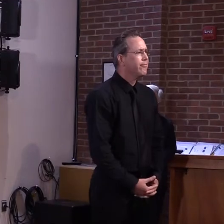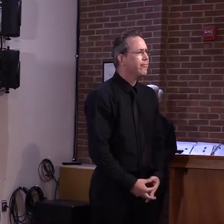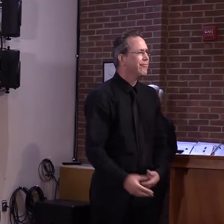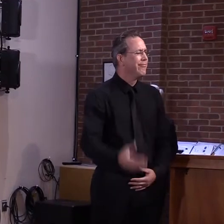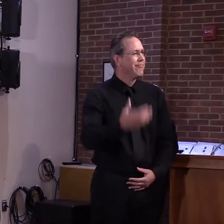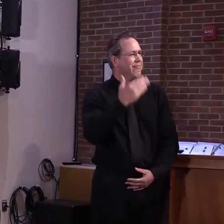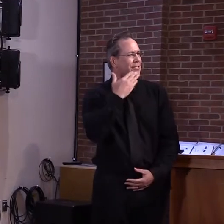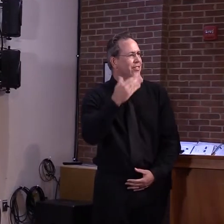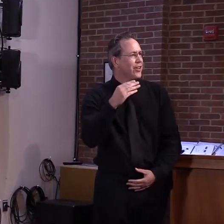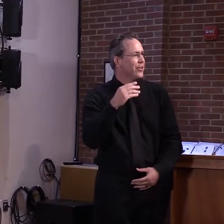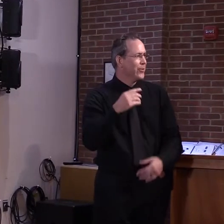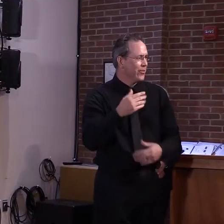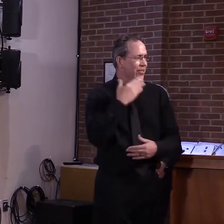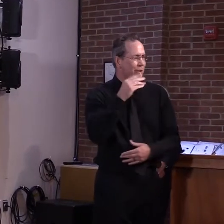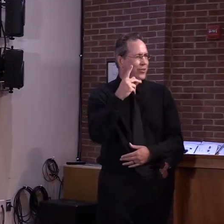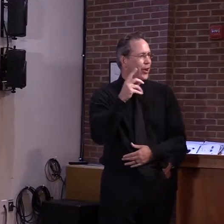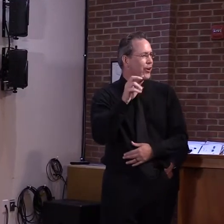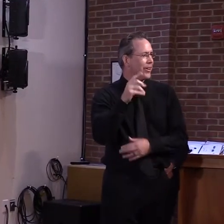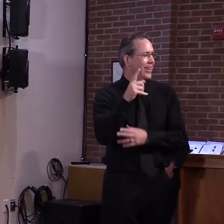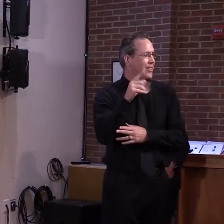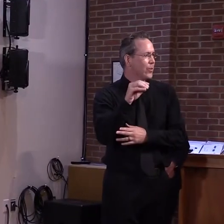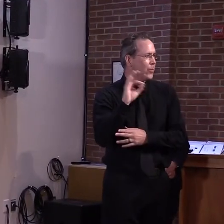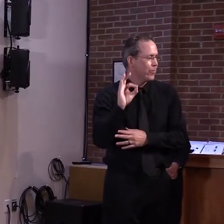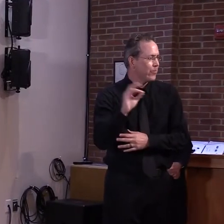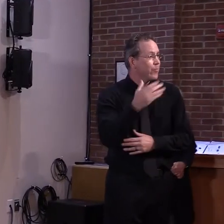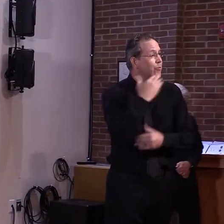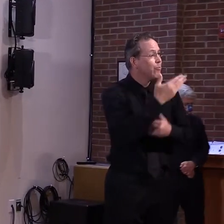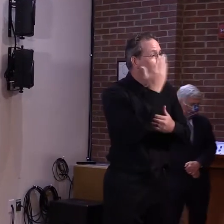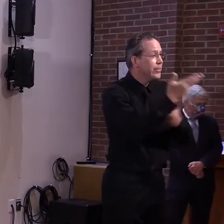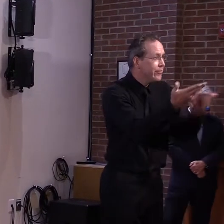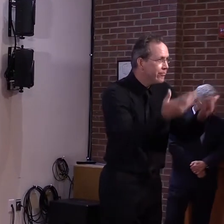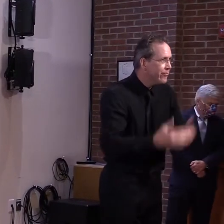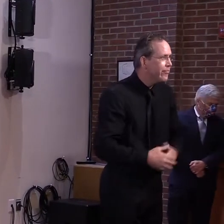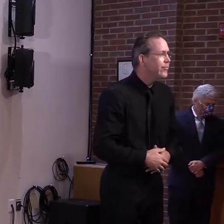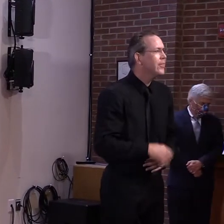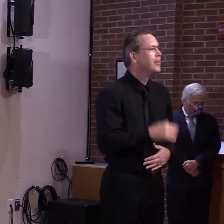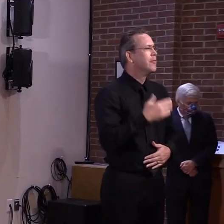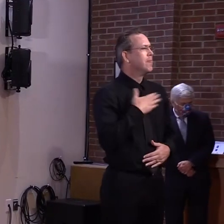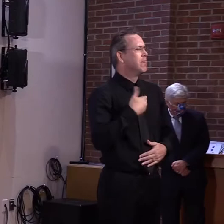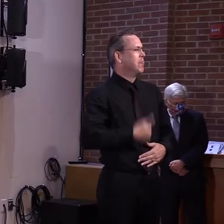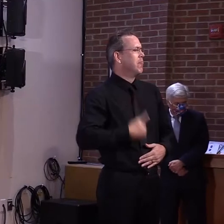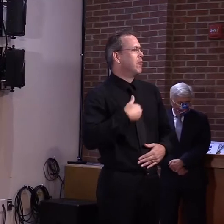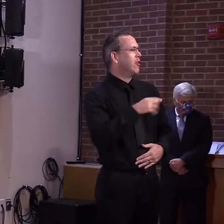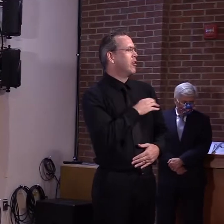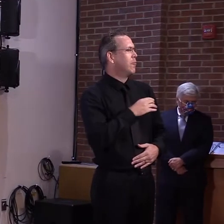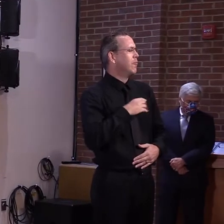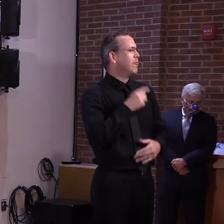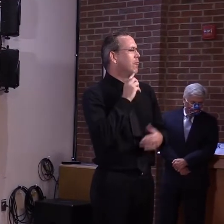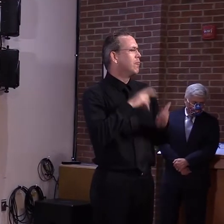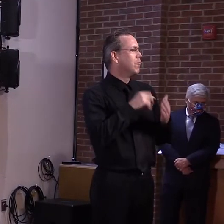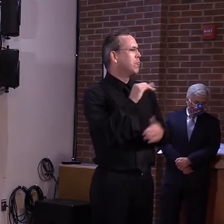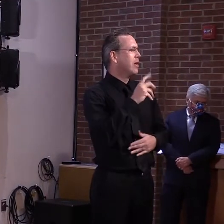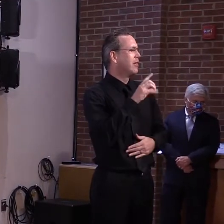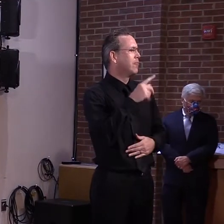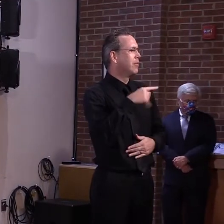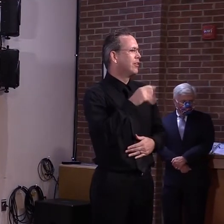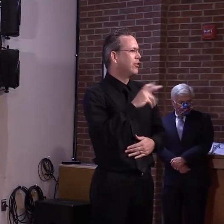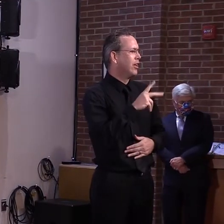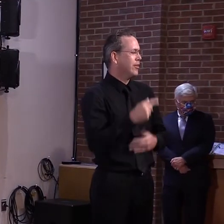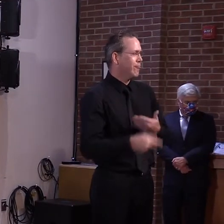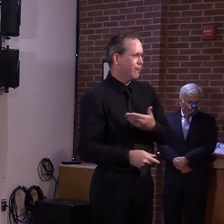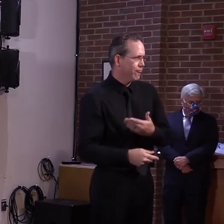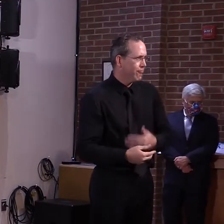Thank you, Dr. Kelso. Good morning, everyone. I'm Mike Pichak. I've been leading the COVID forecast and modeling team since the start of the pandemic.